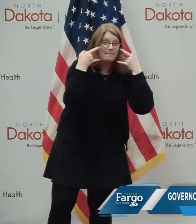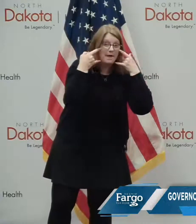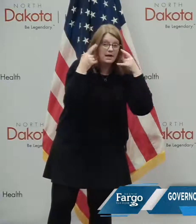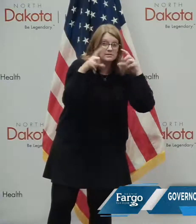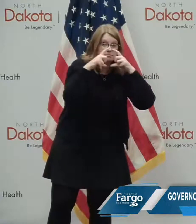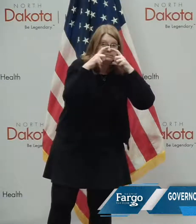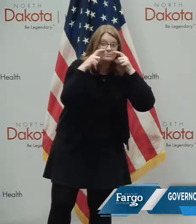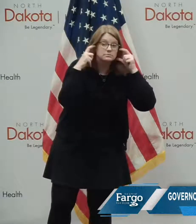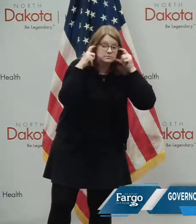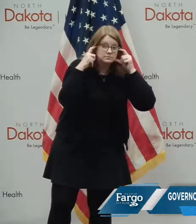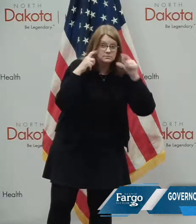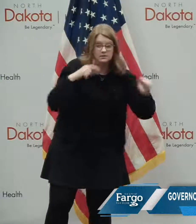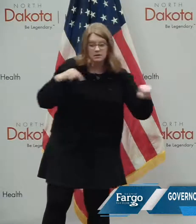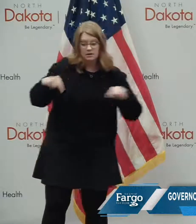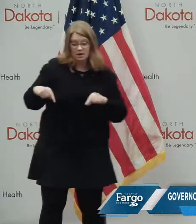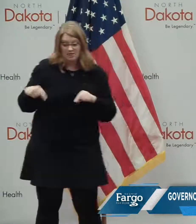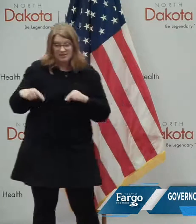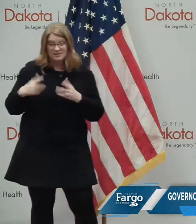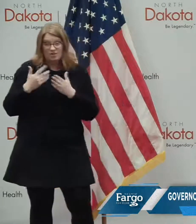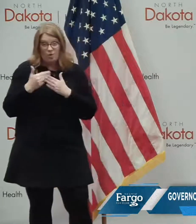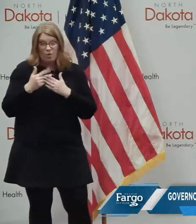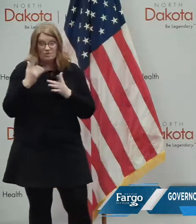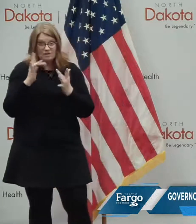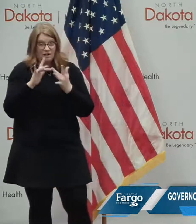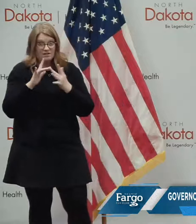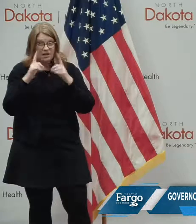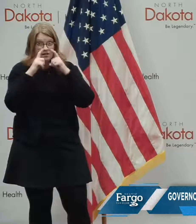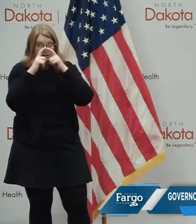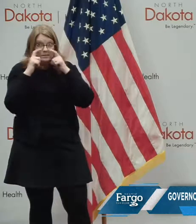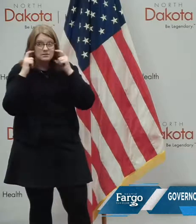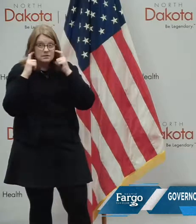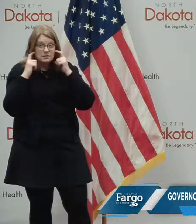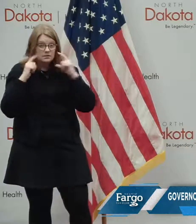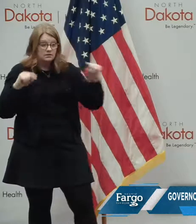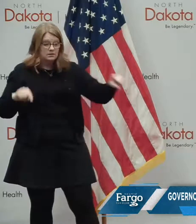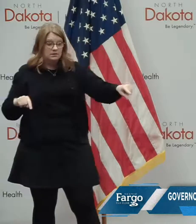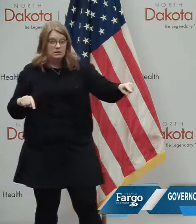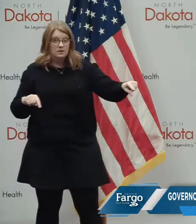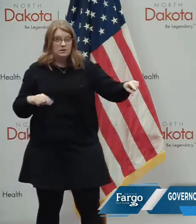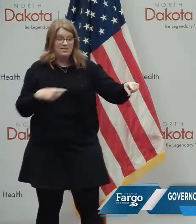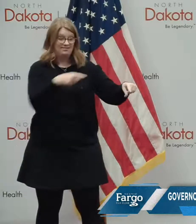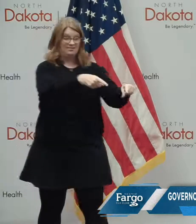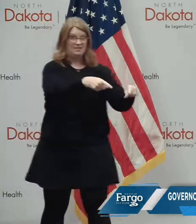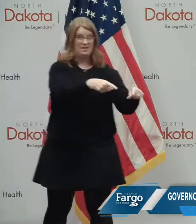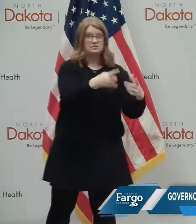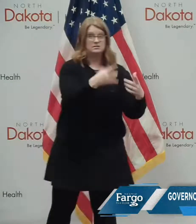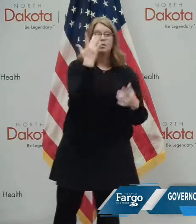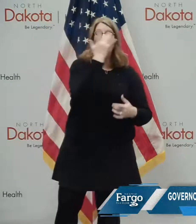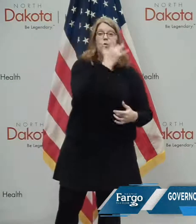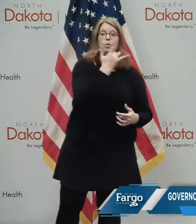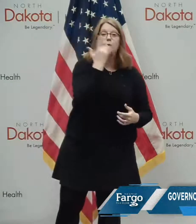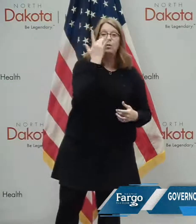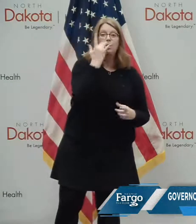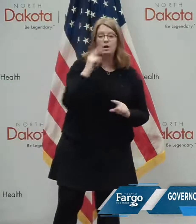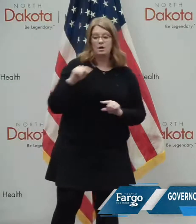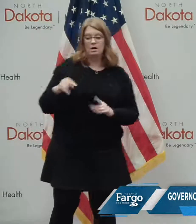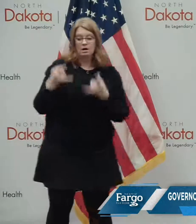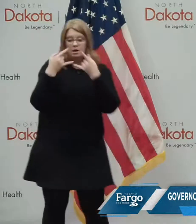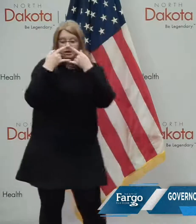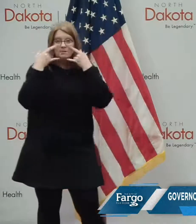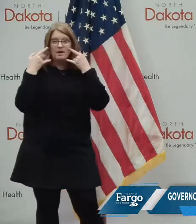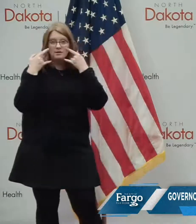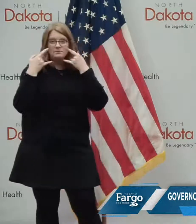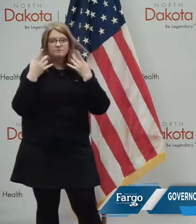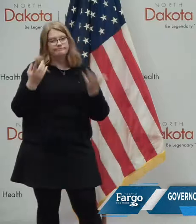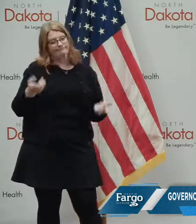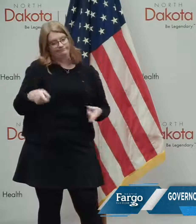close contacts, they both have to be wearing masks. So if one party is not wearing a mask or both parties are not wearing a mask, then we have to go